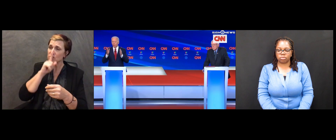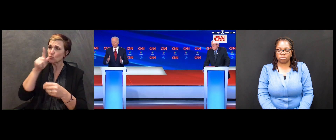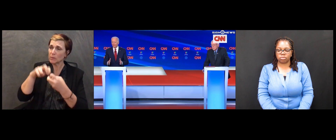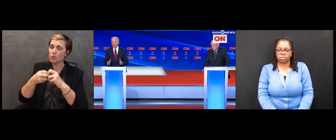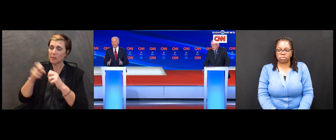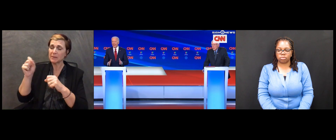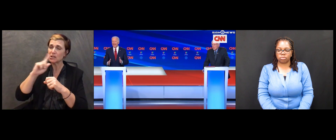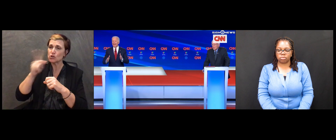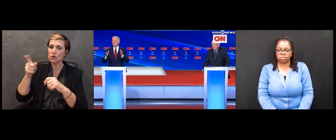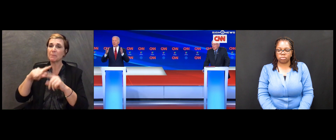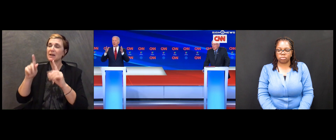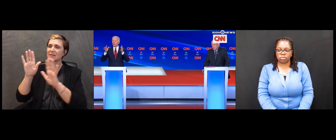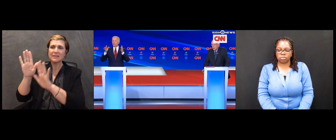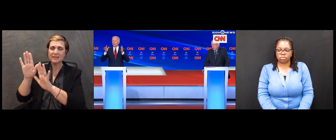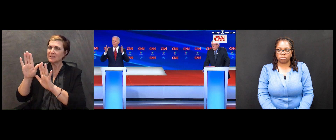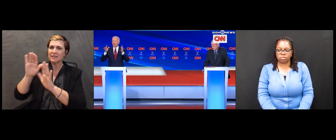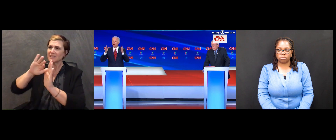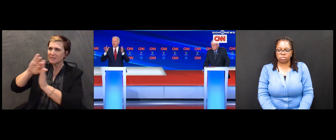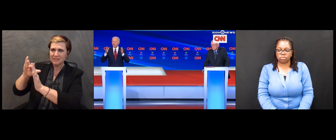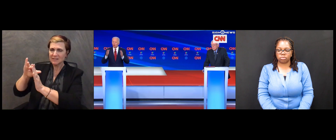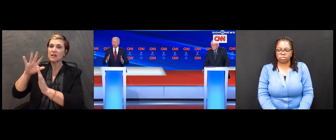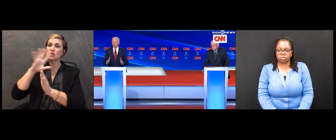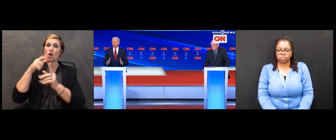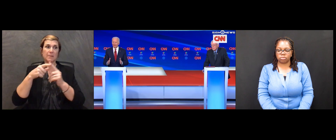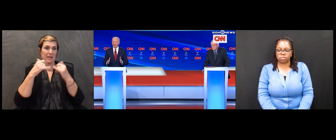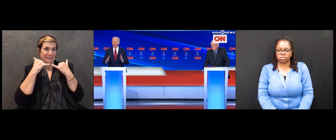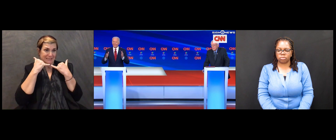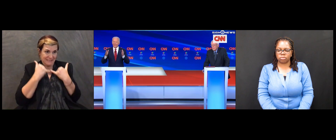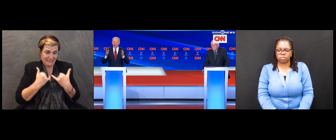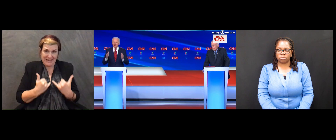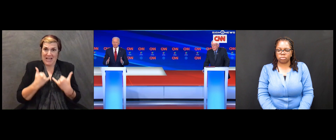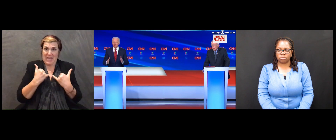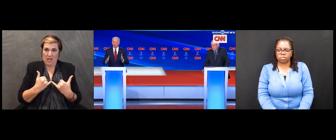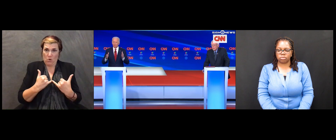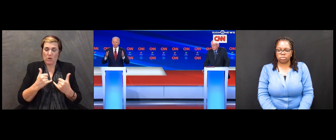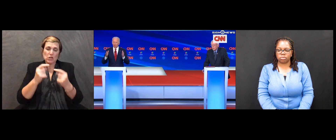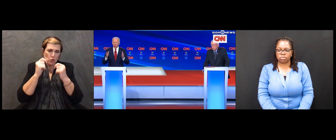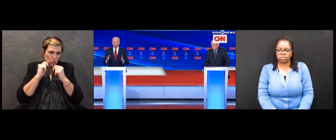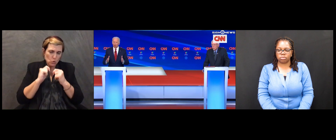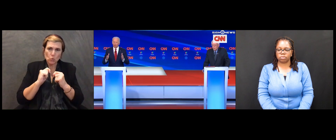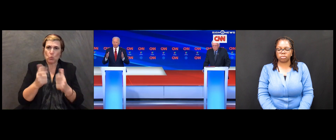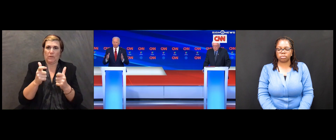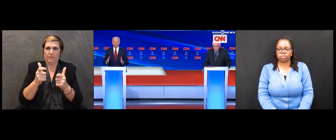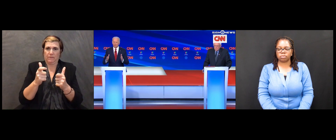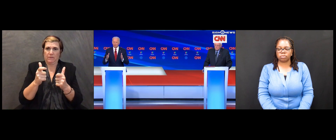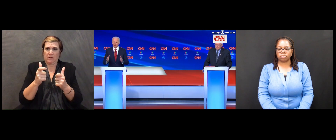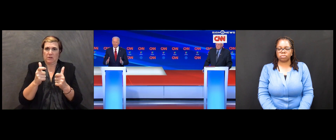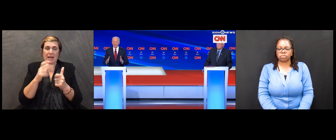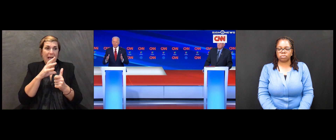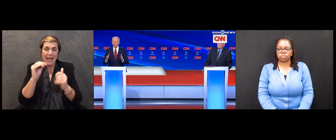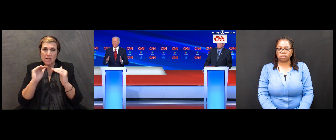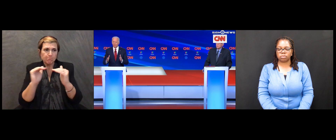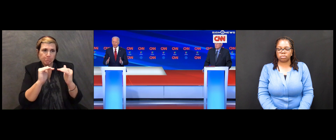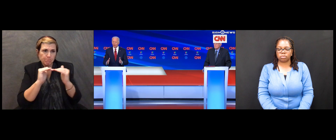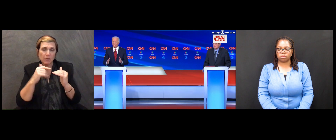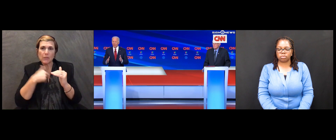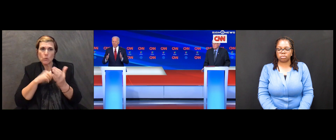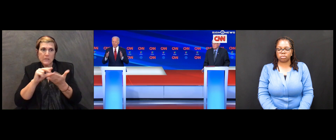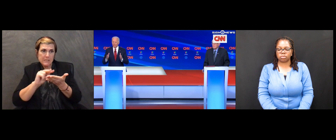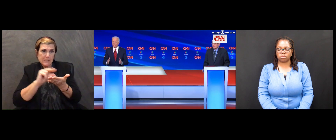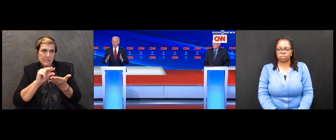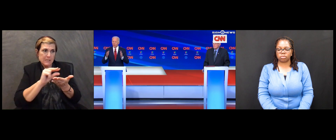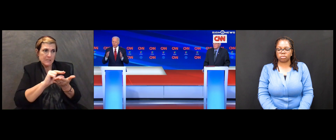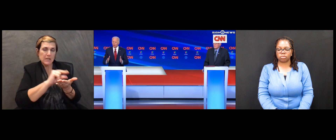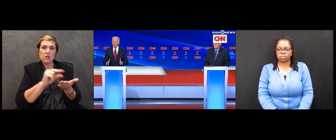act swiftly and very thoroughly and in concert with all the forces that we need to bring to bear